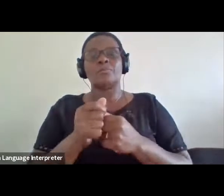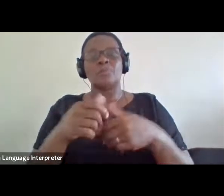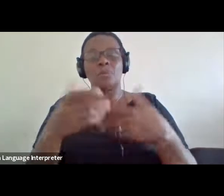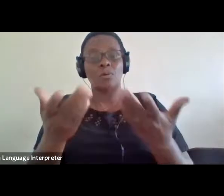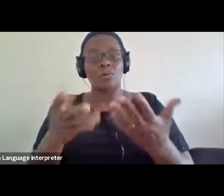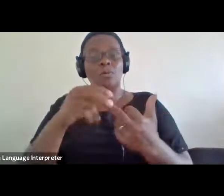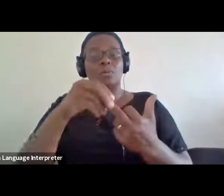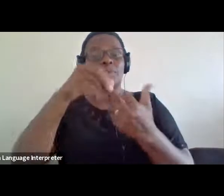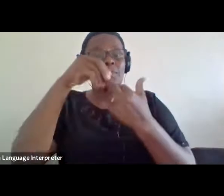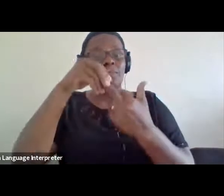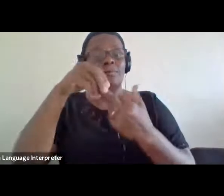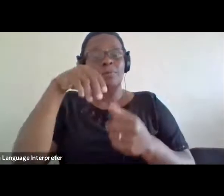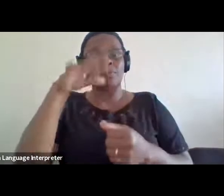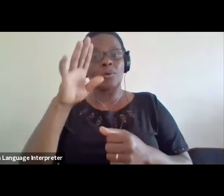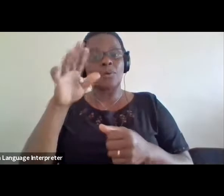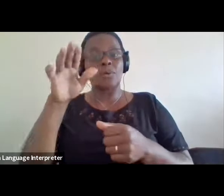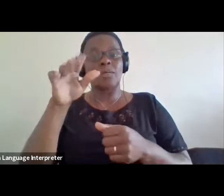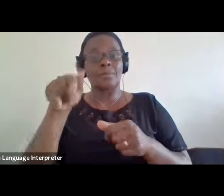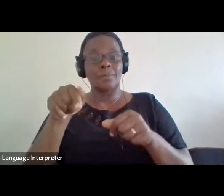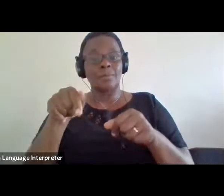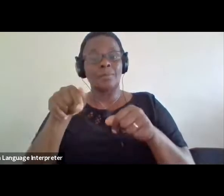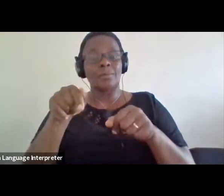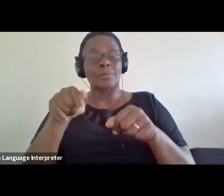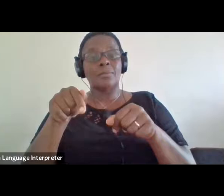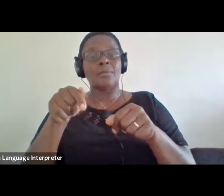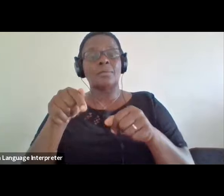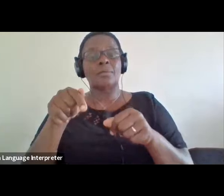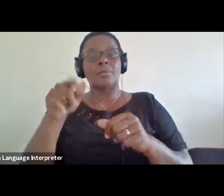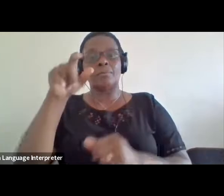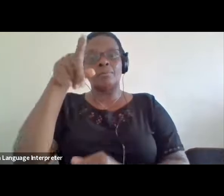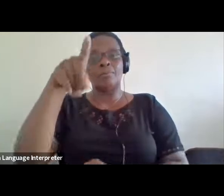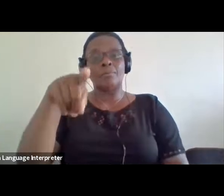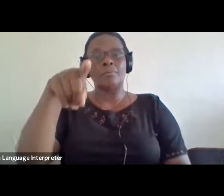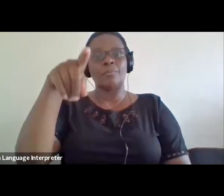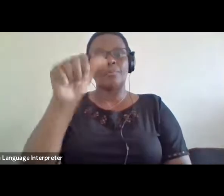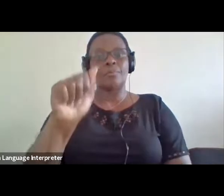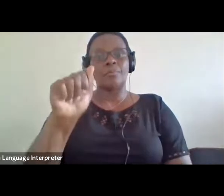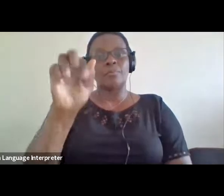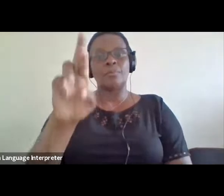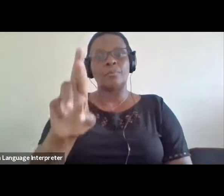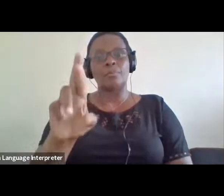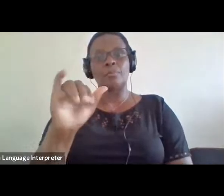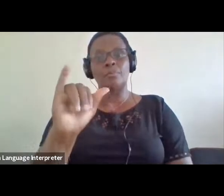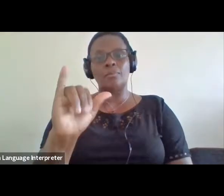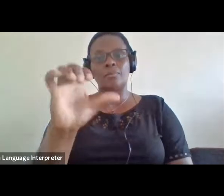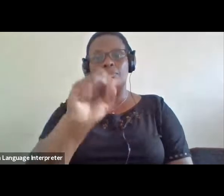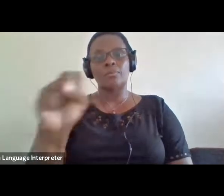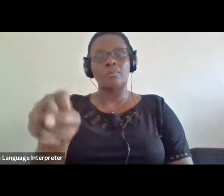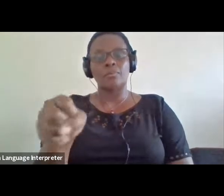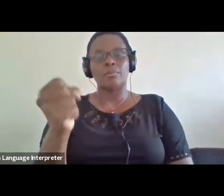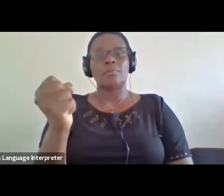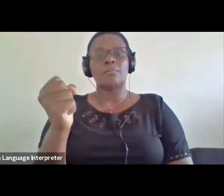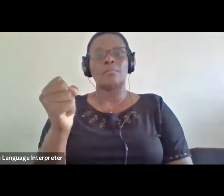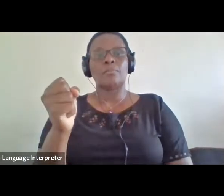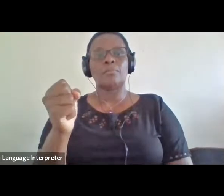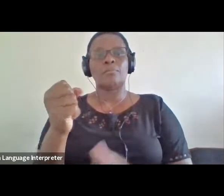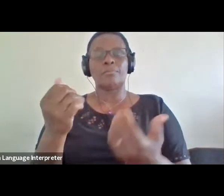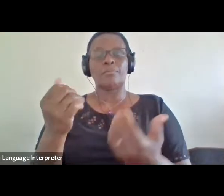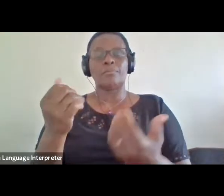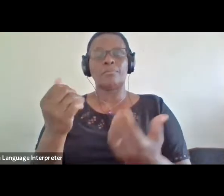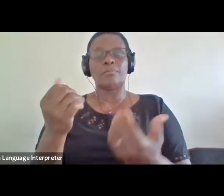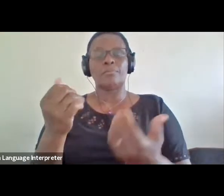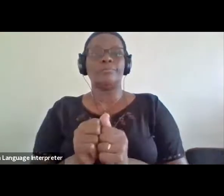this session, reaffirming the Paris Call. Now, I guess my goal for this session, and just to be a little